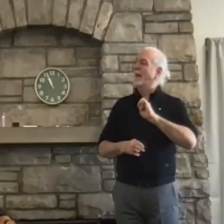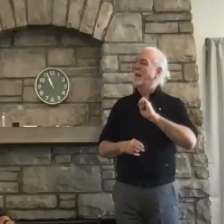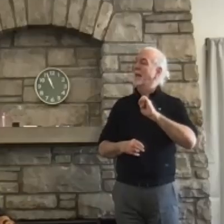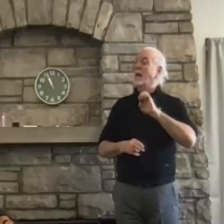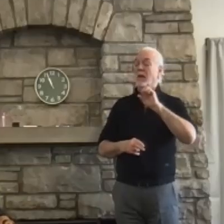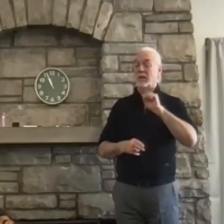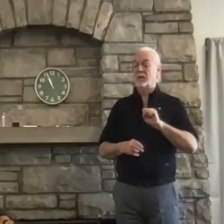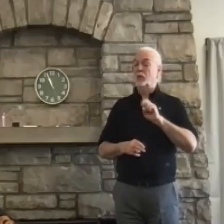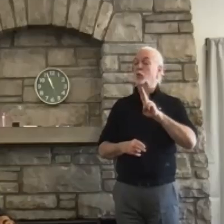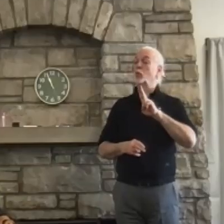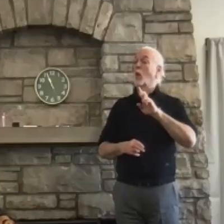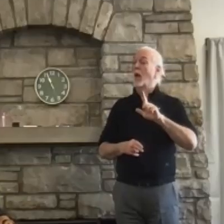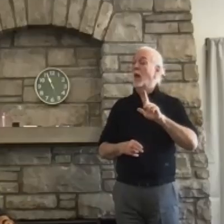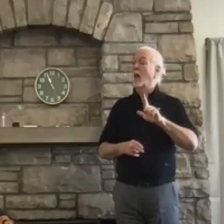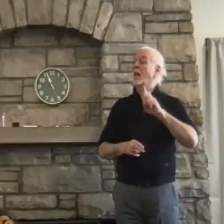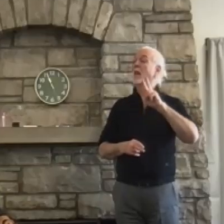Sullivan,